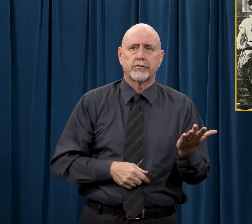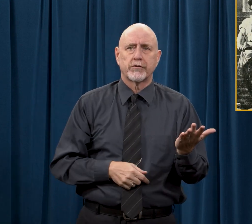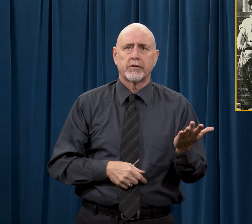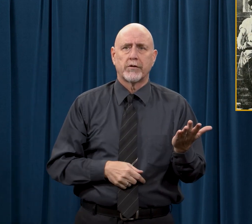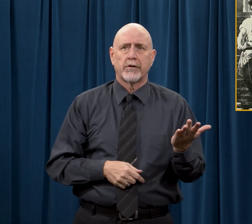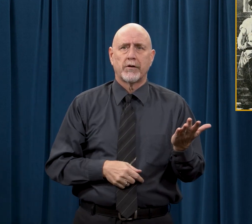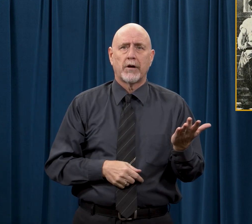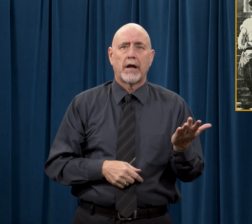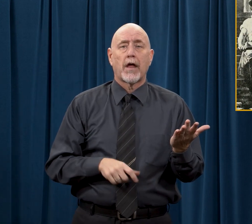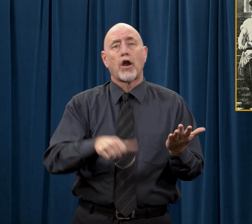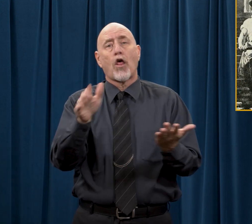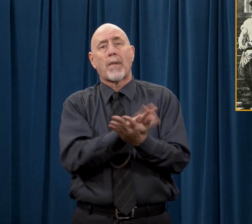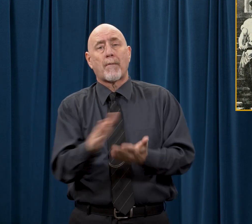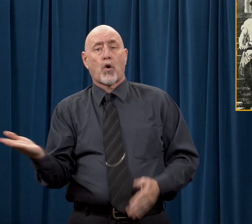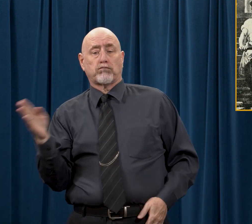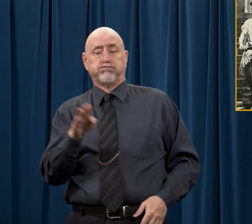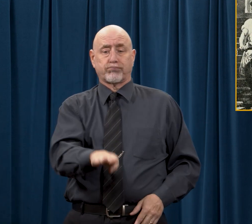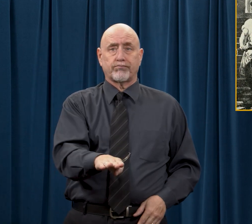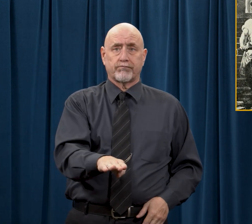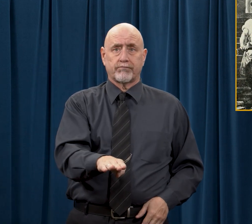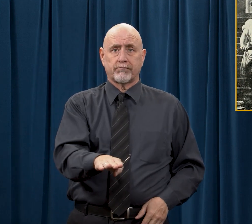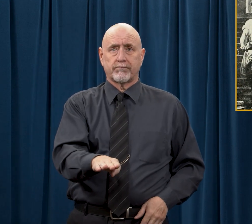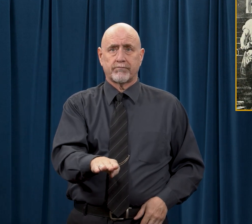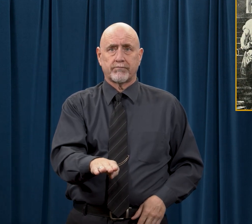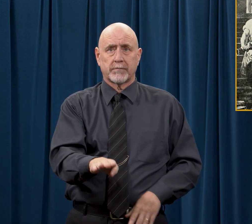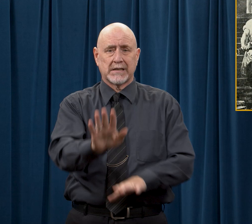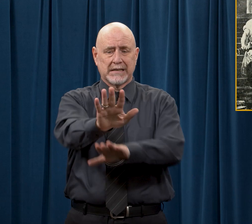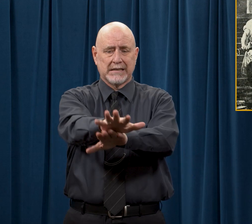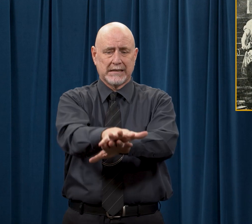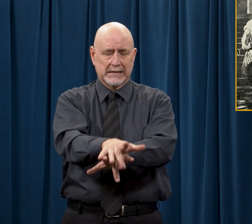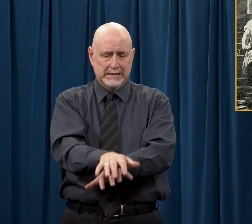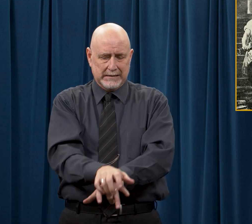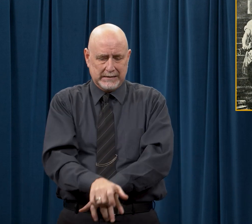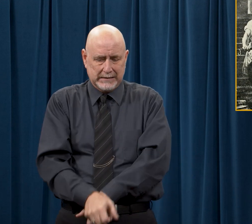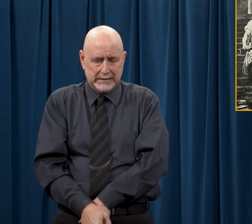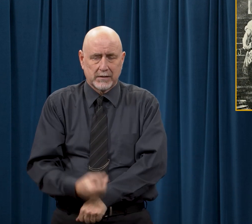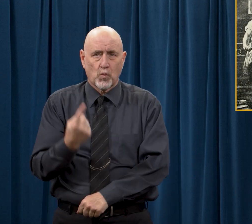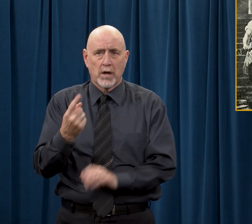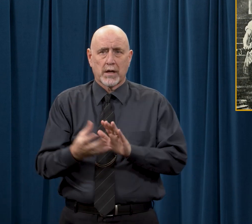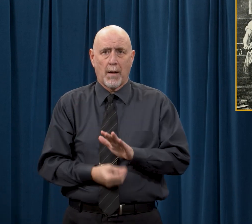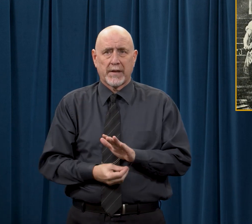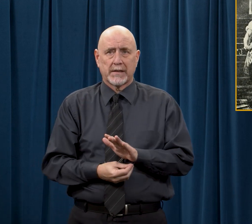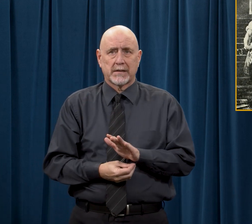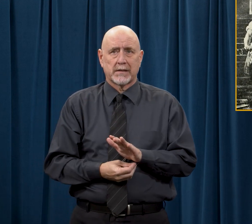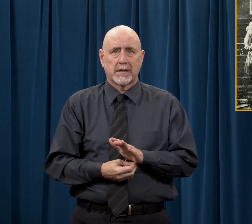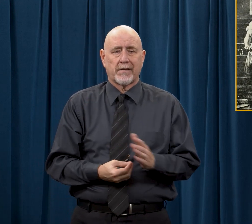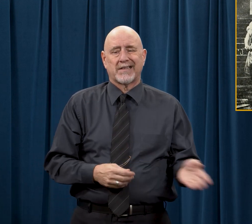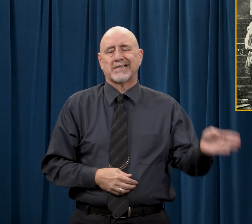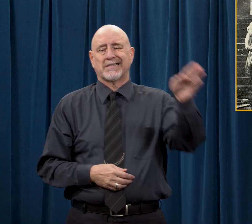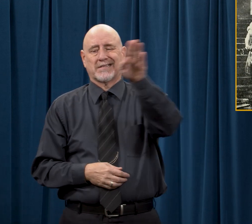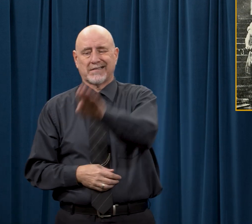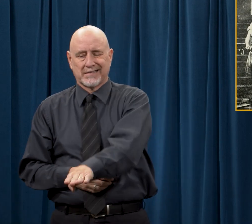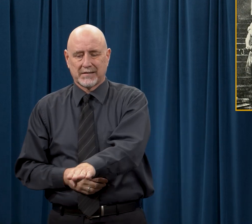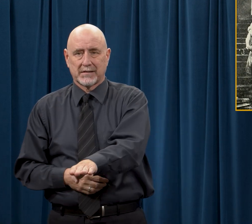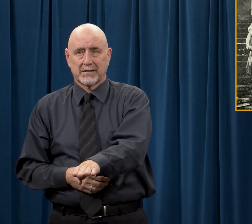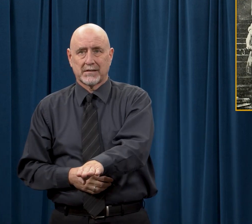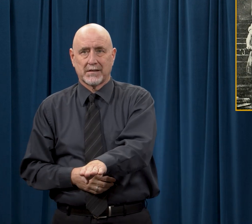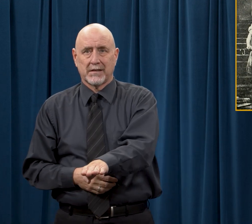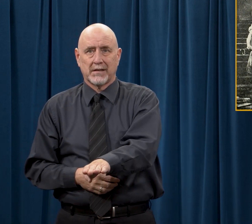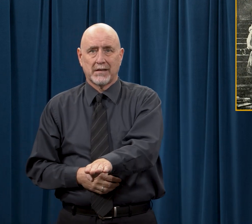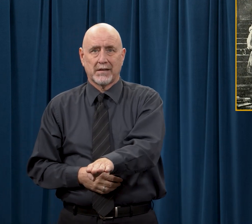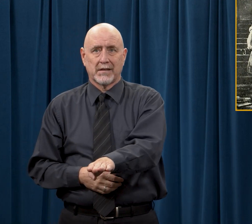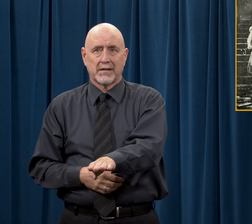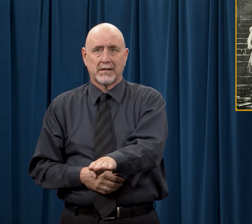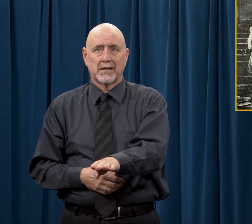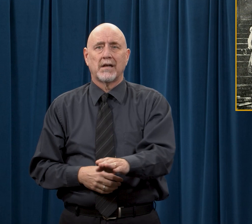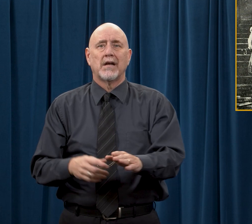And then they could put a piece of paper in there, roll it down, and make one copy. Then they would place another piece